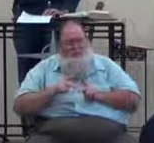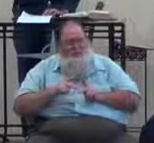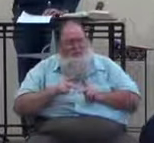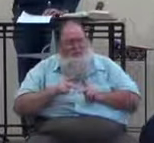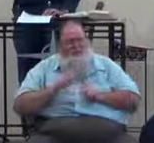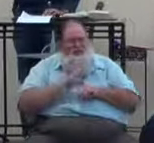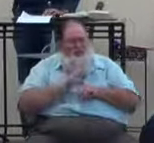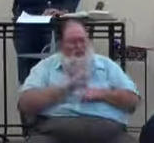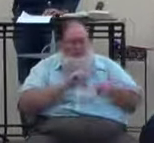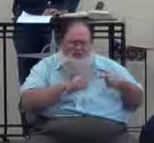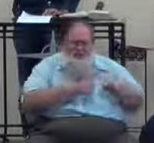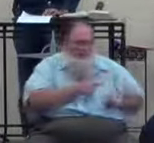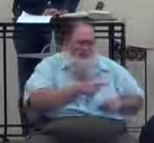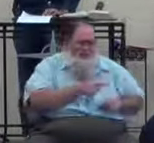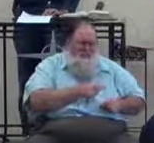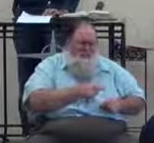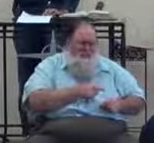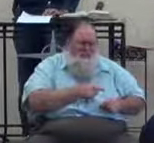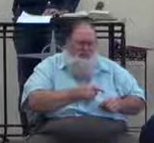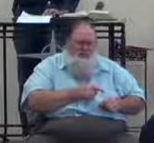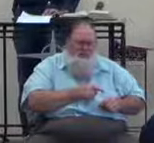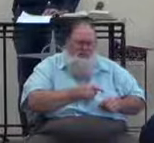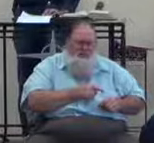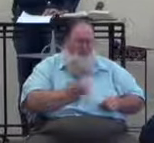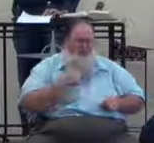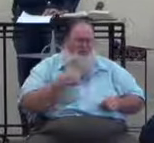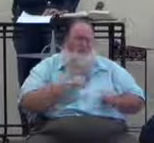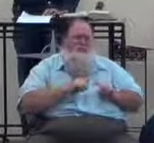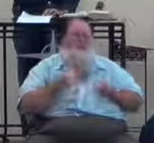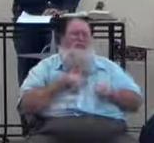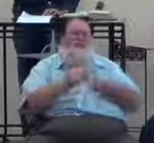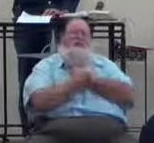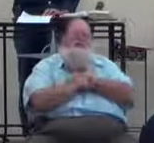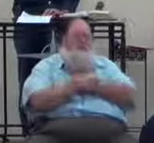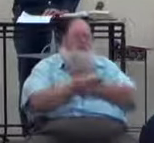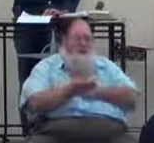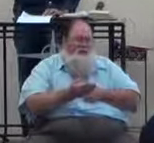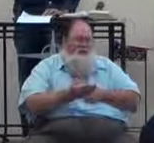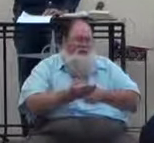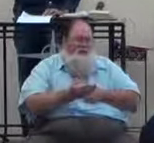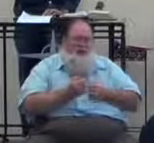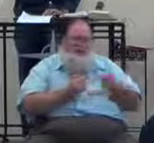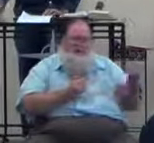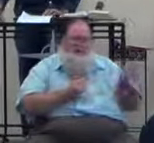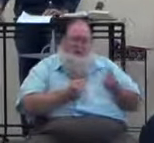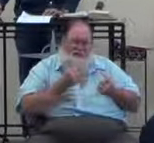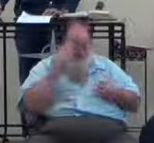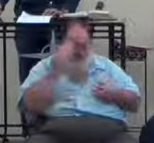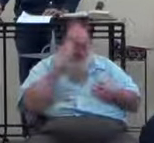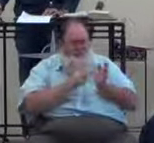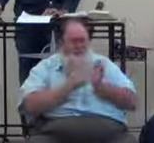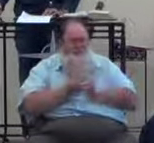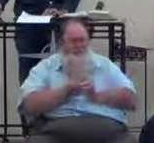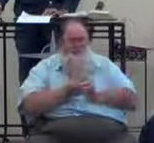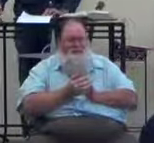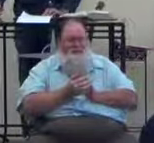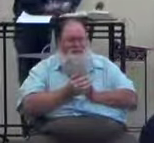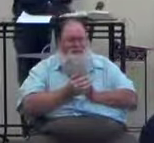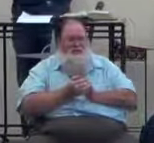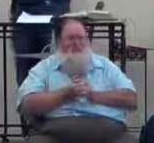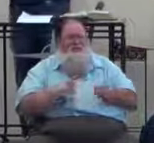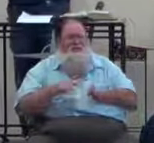Churches have heard them. And we've loved them. And they've come to know Jesus.